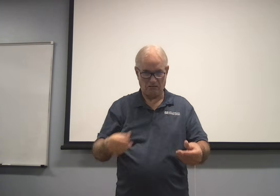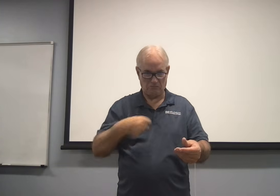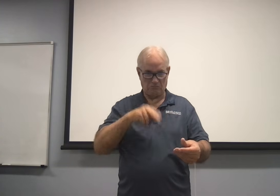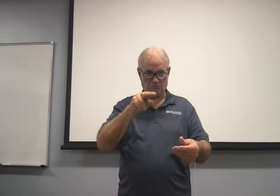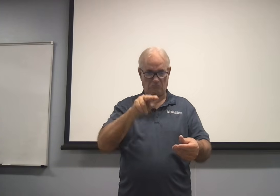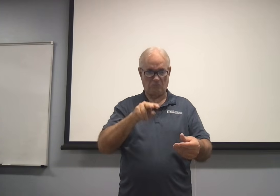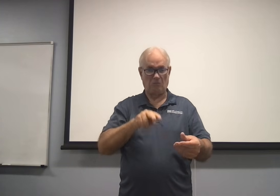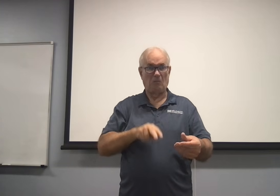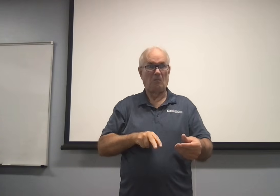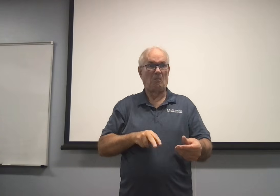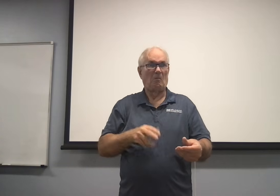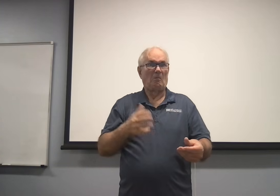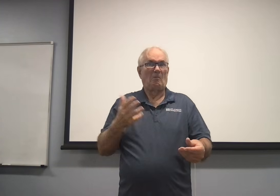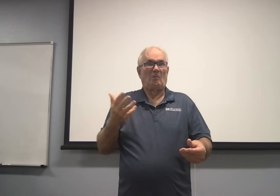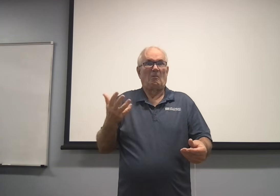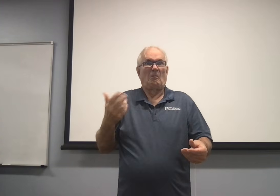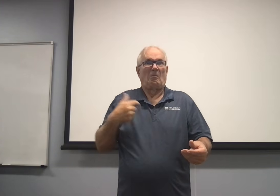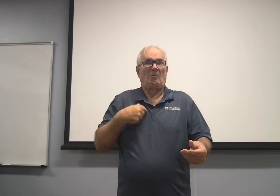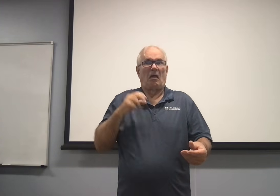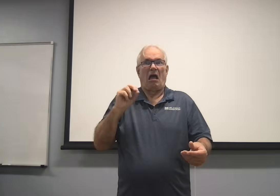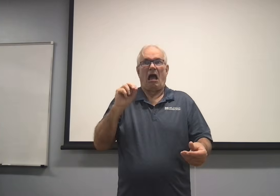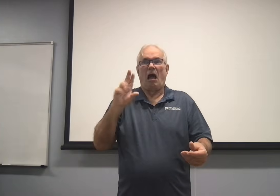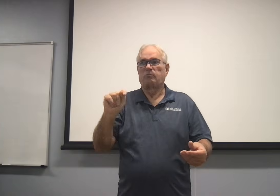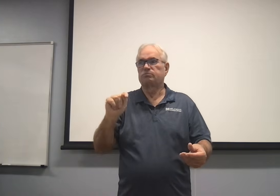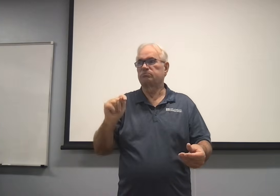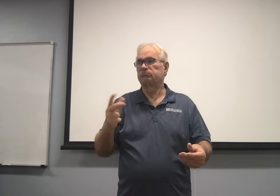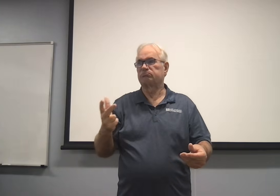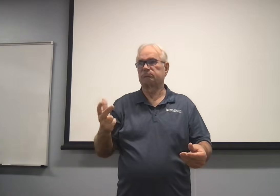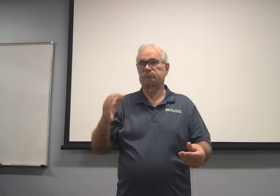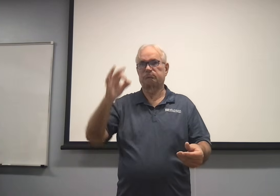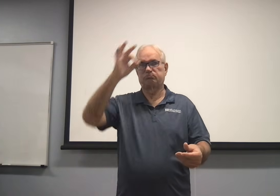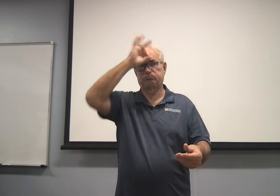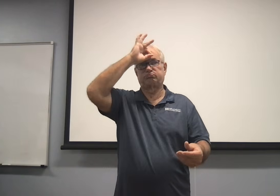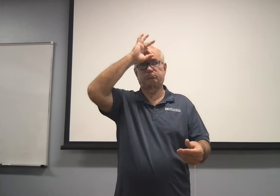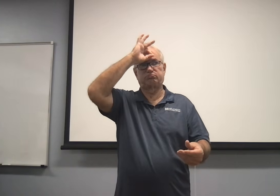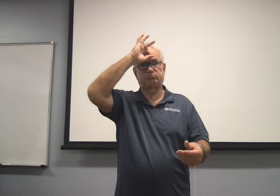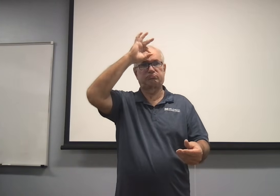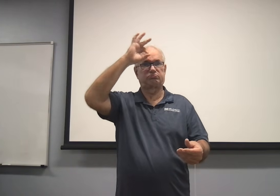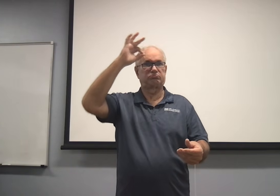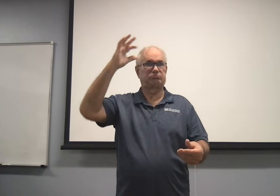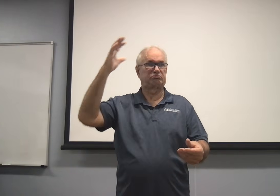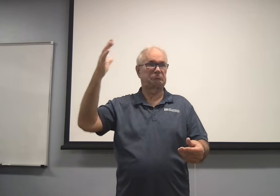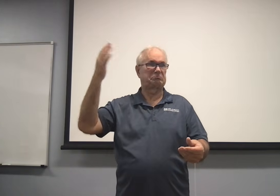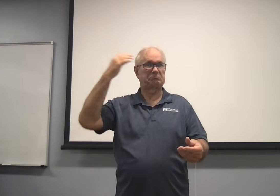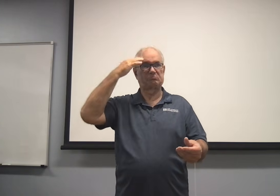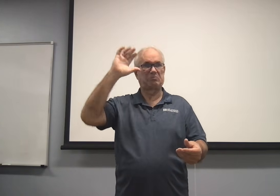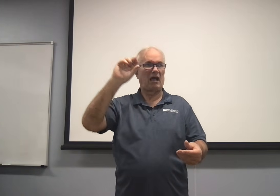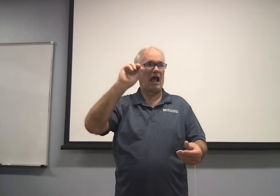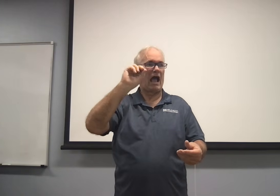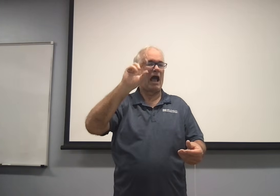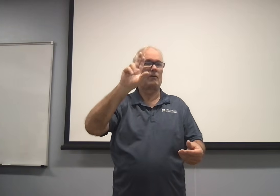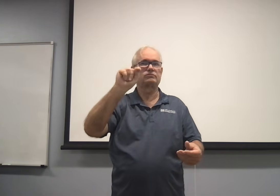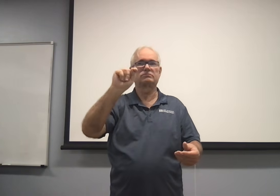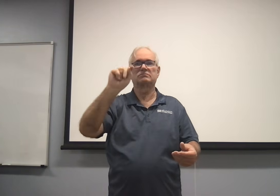Math. Oh, when I see the paper, I'm out. I have no idea.